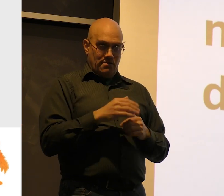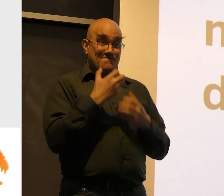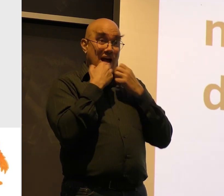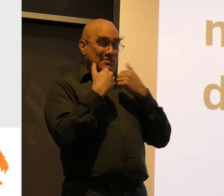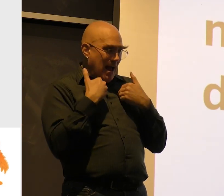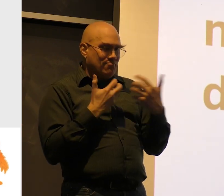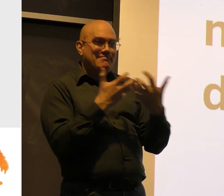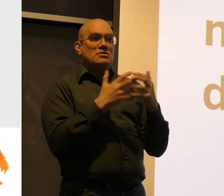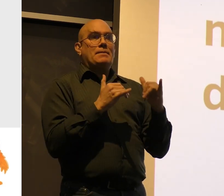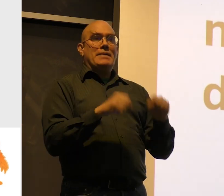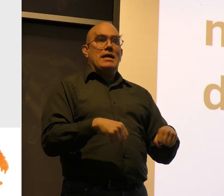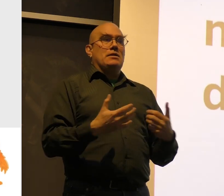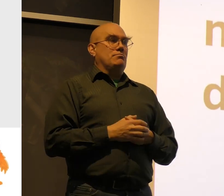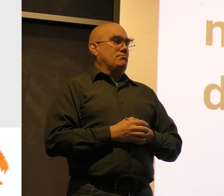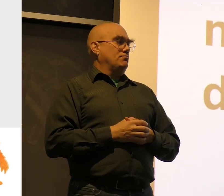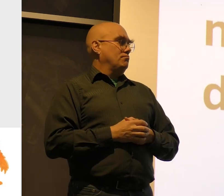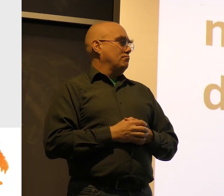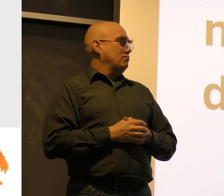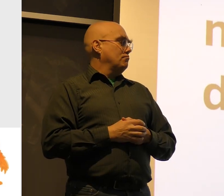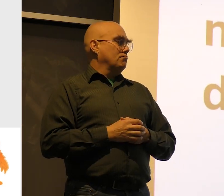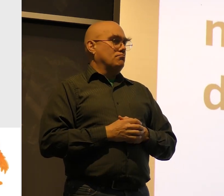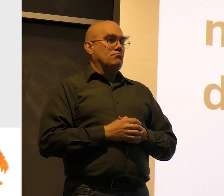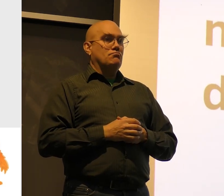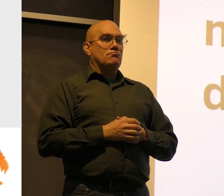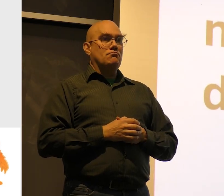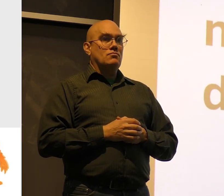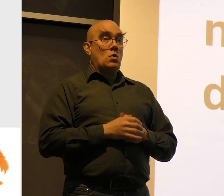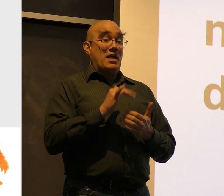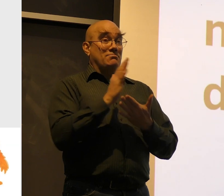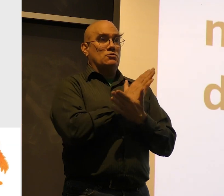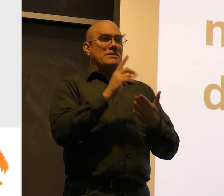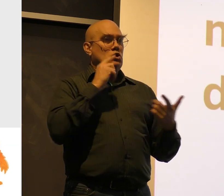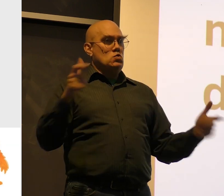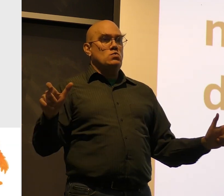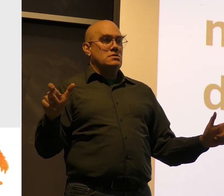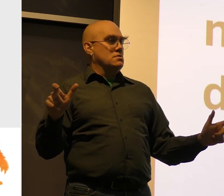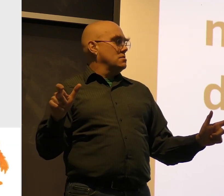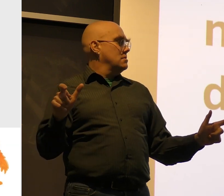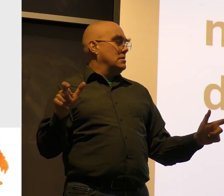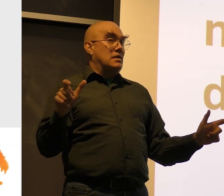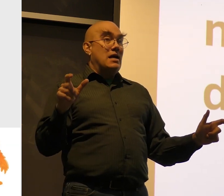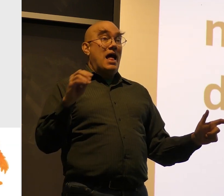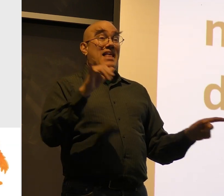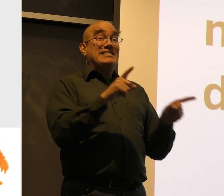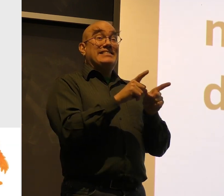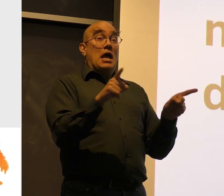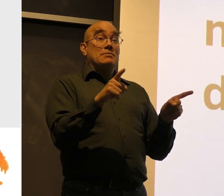and empathize and have the same values and shared experience. Right? That spectrum is vast. And